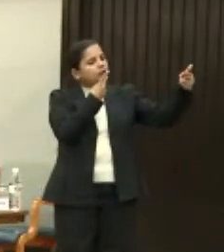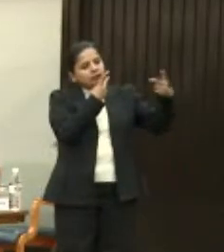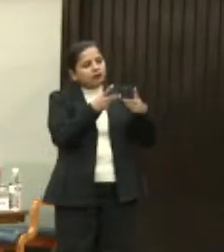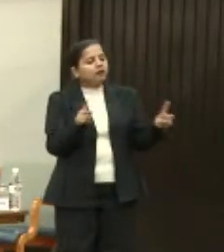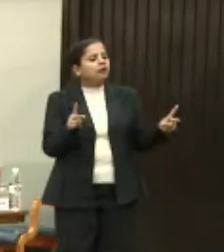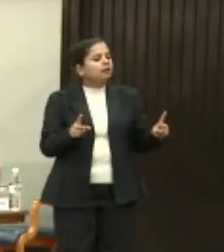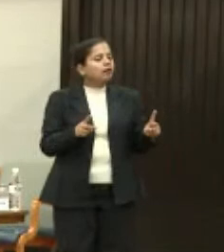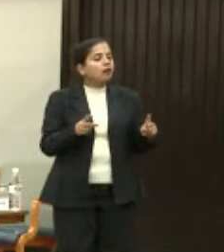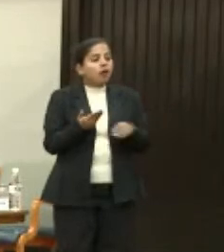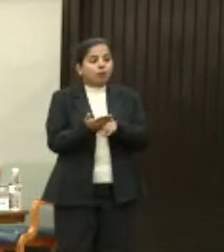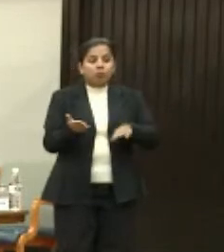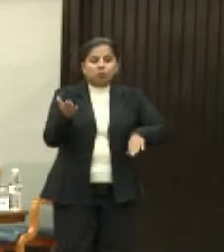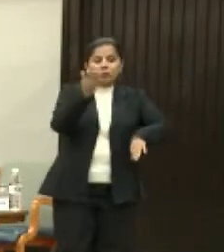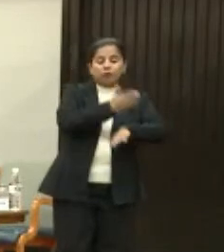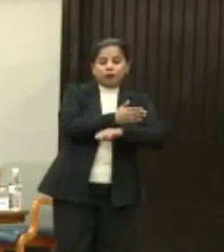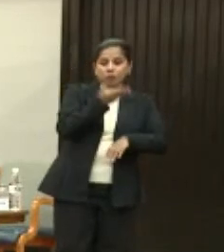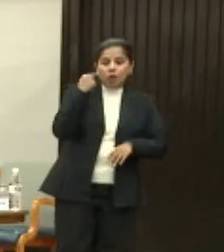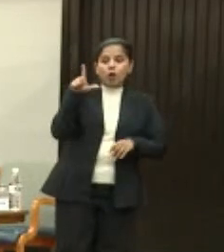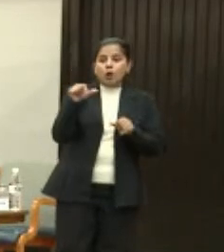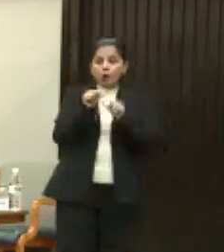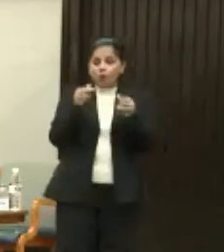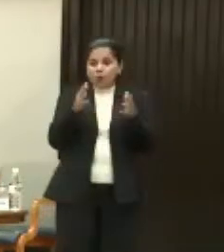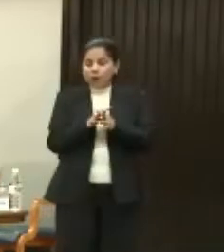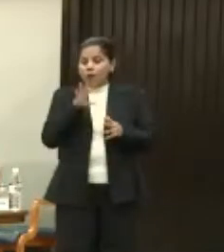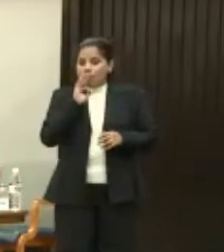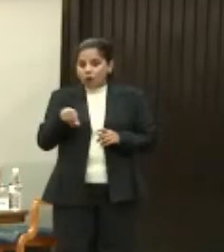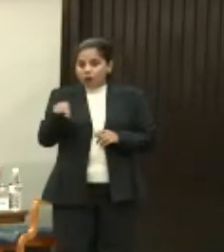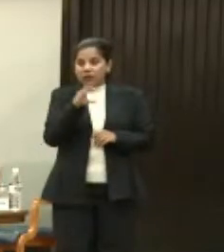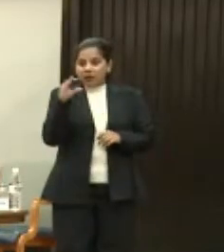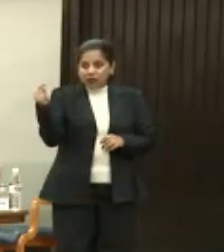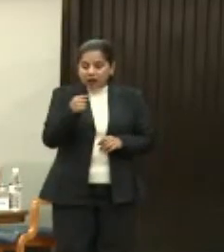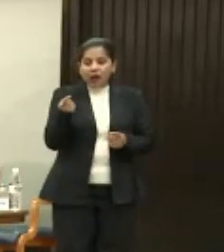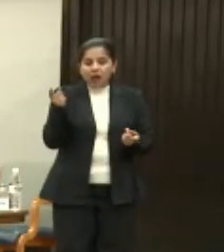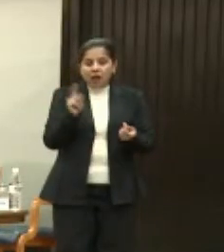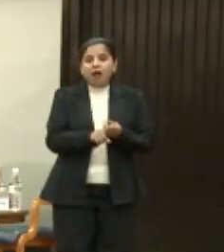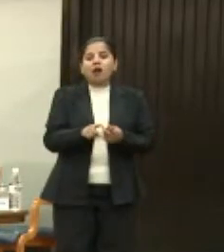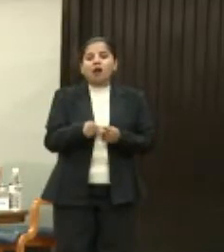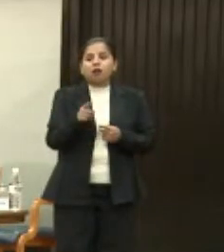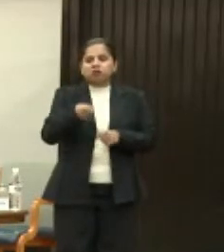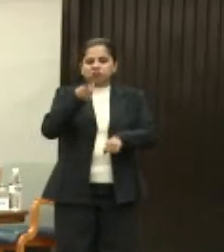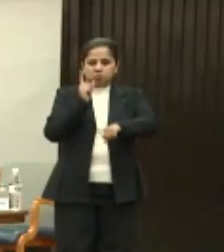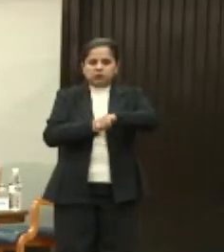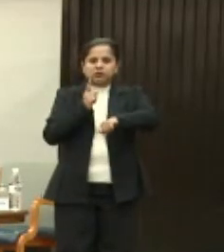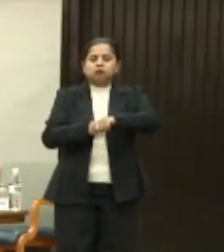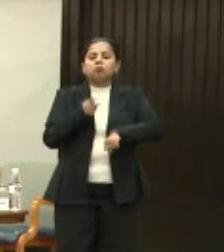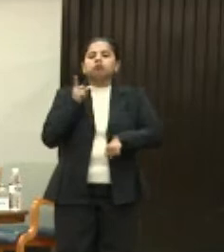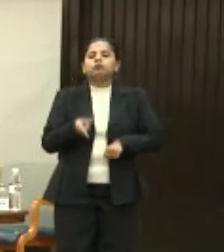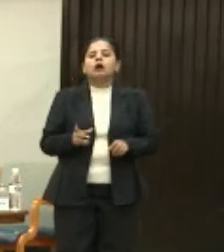Because before that, the law for such crimes was capital punishment.